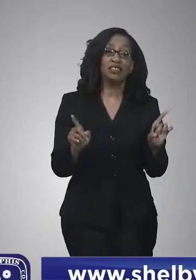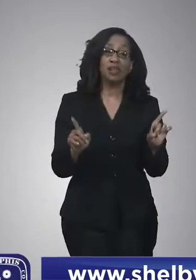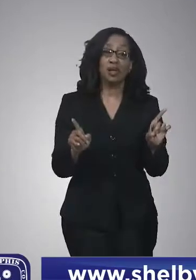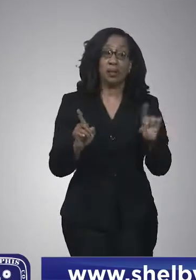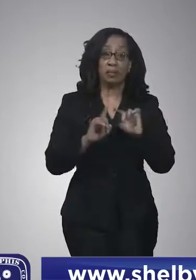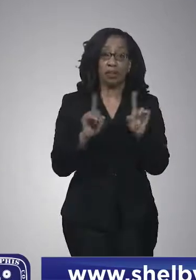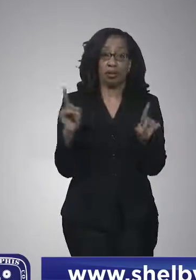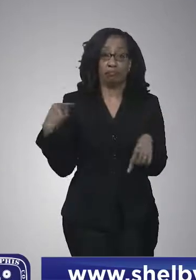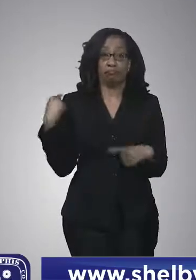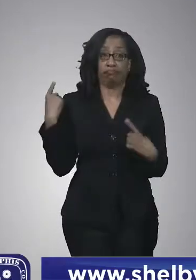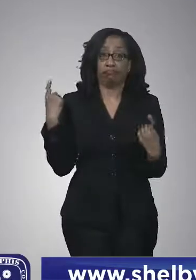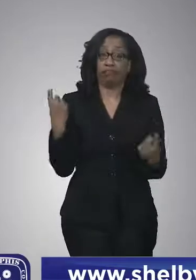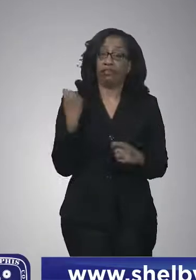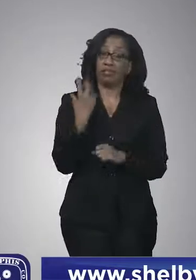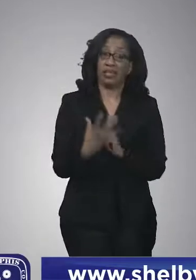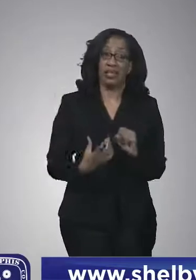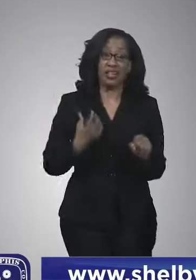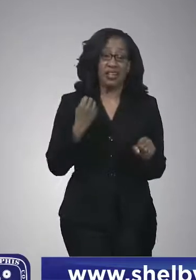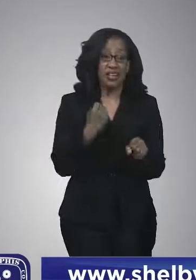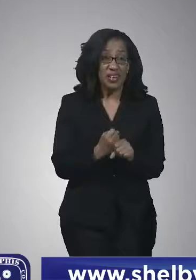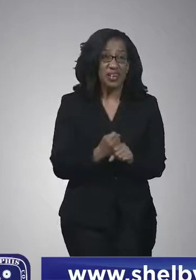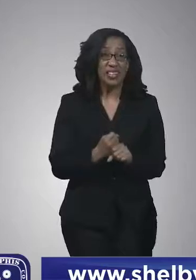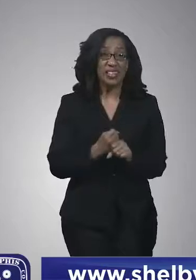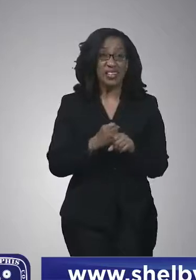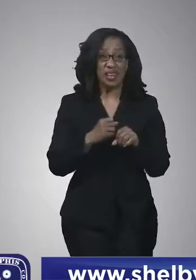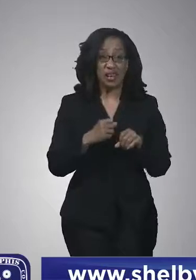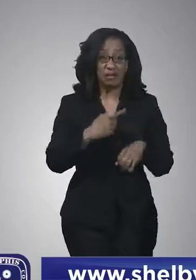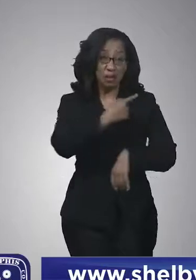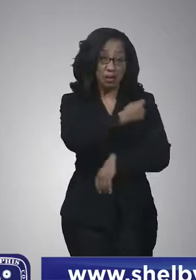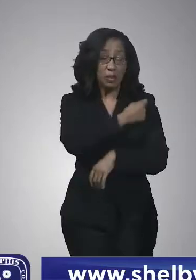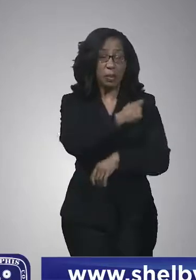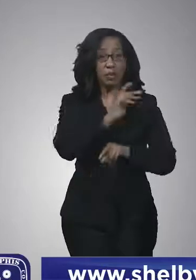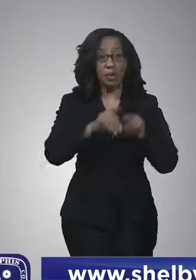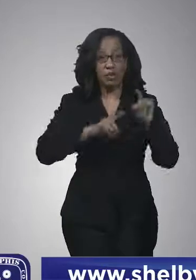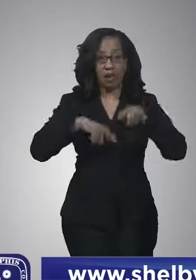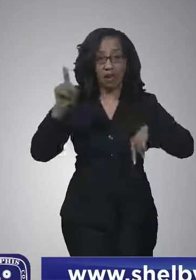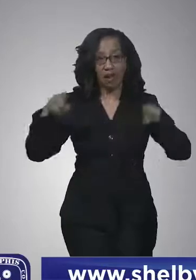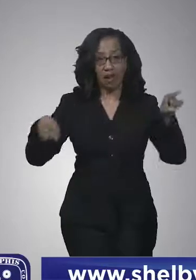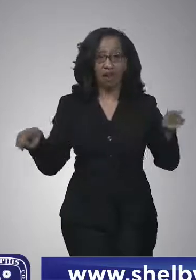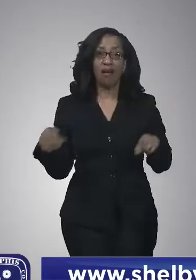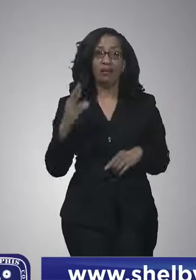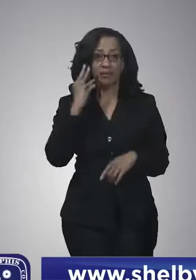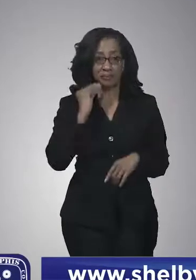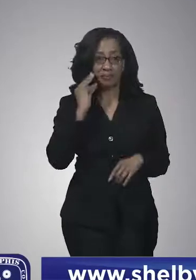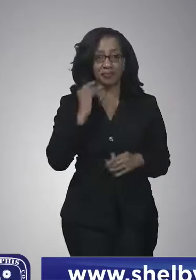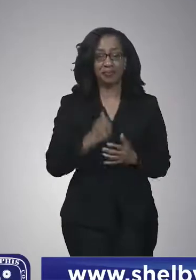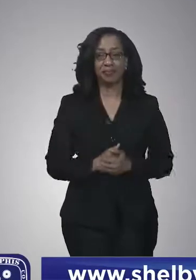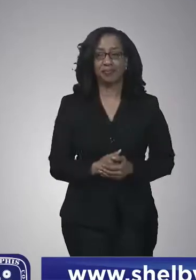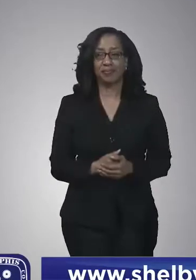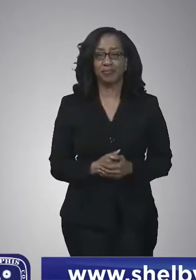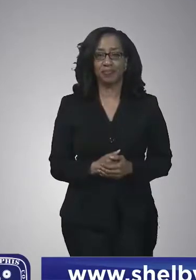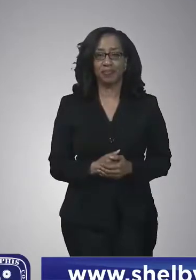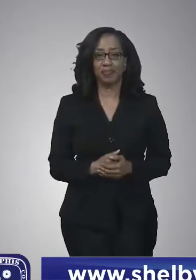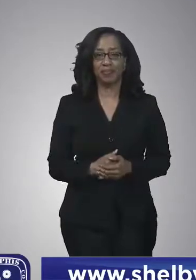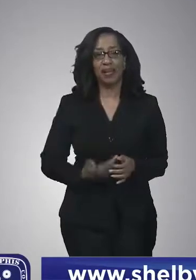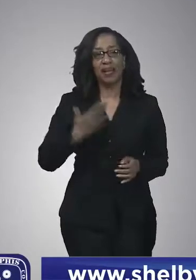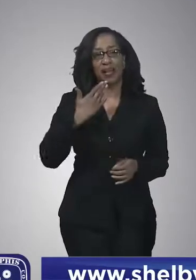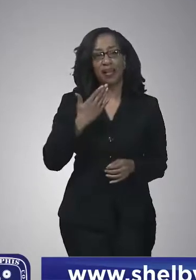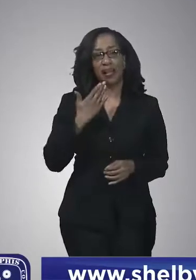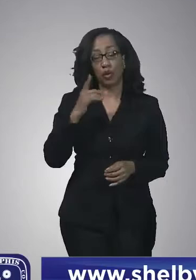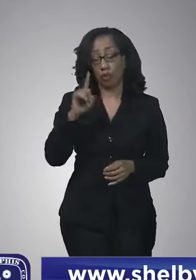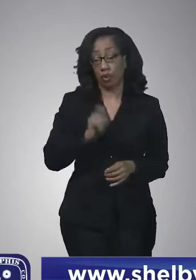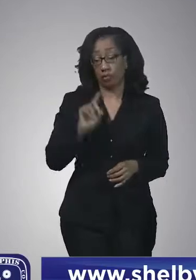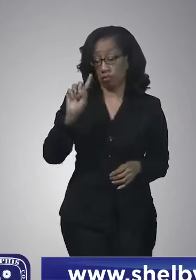years of experience of just vaccinating different types of people, period. Thank you. My second question